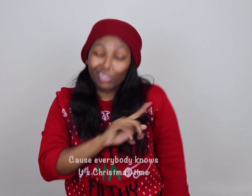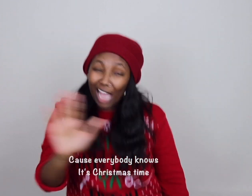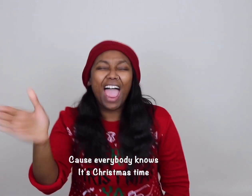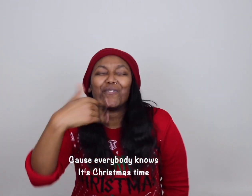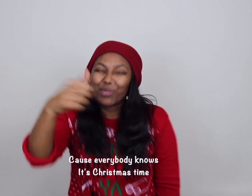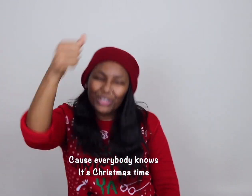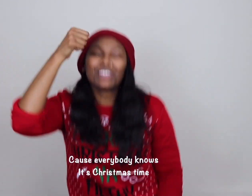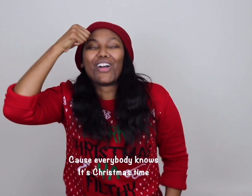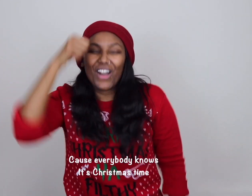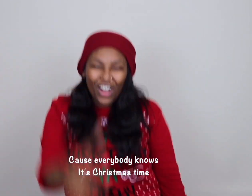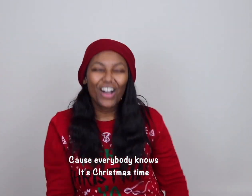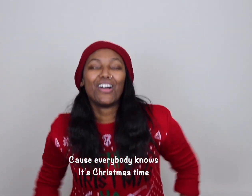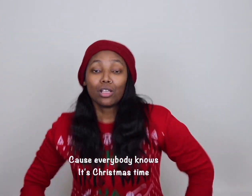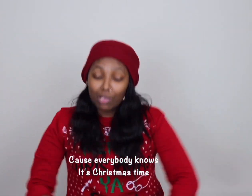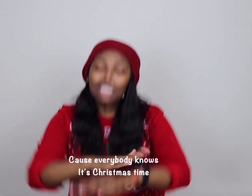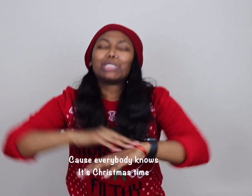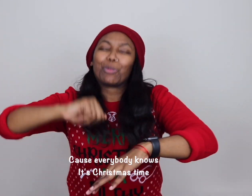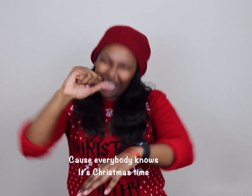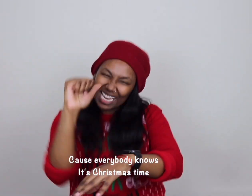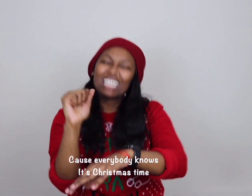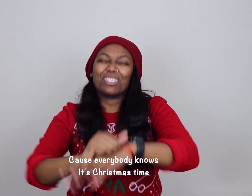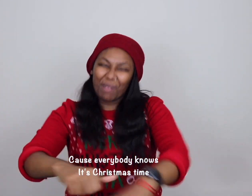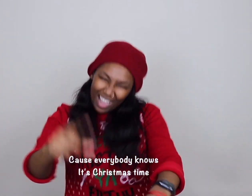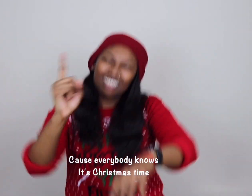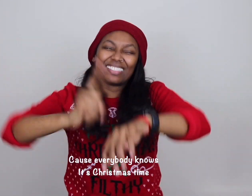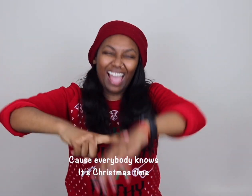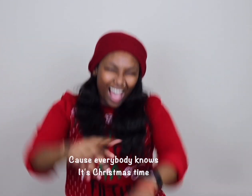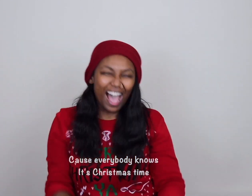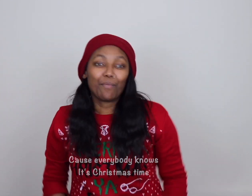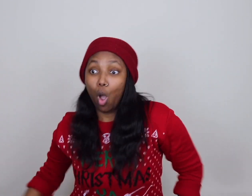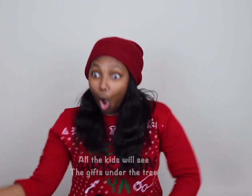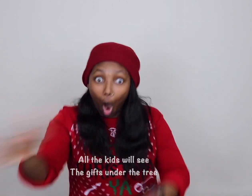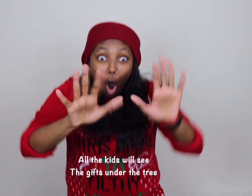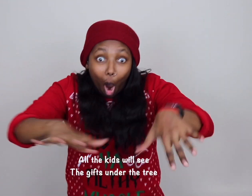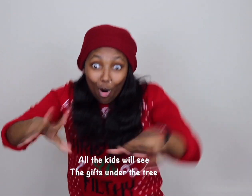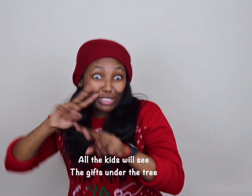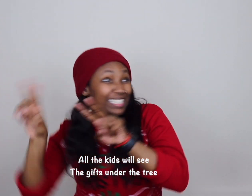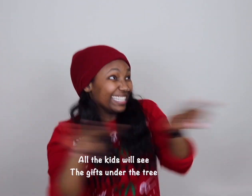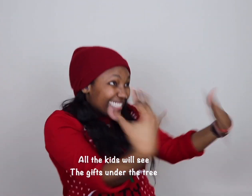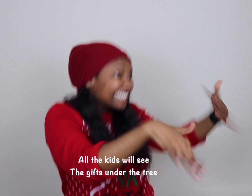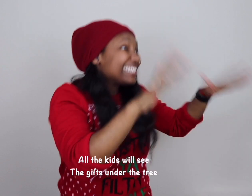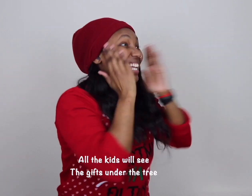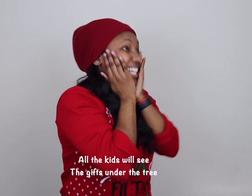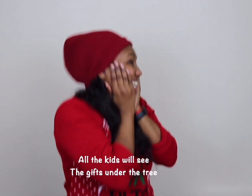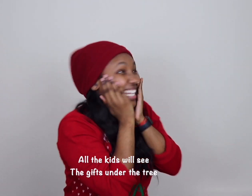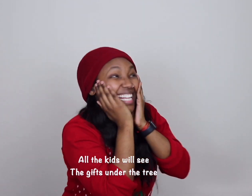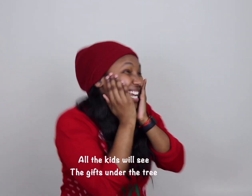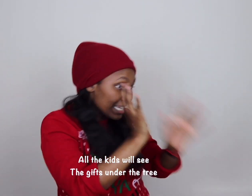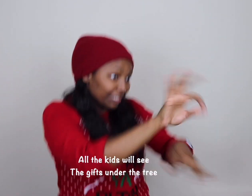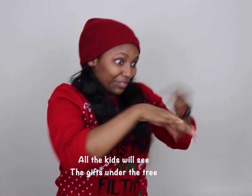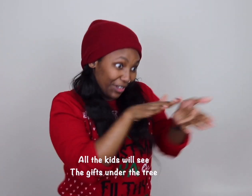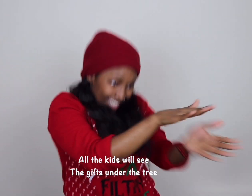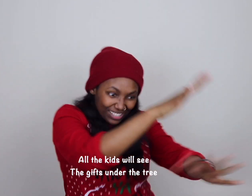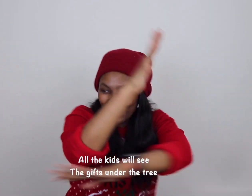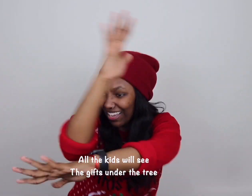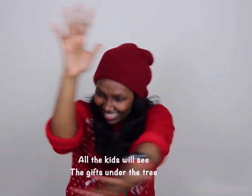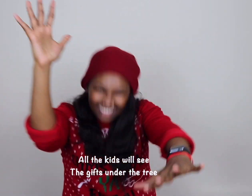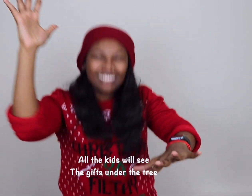everybody knows It's Christmas time and All the kids will see The gifts under the